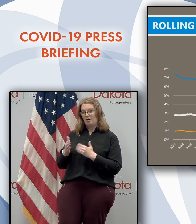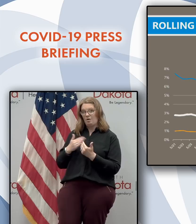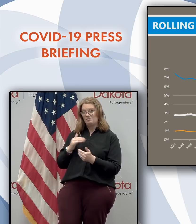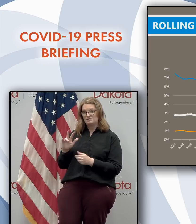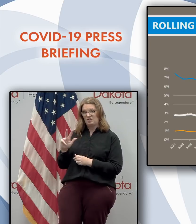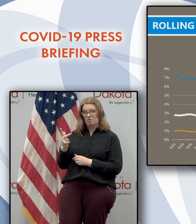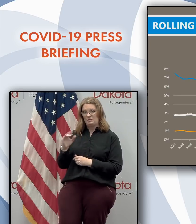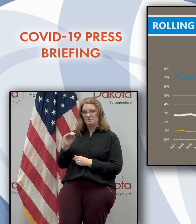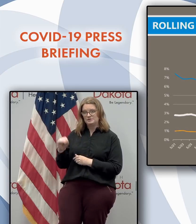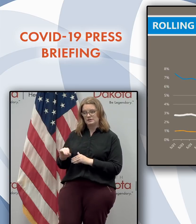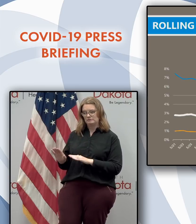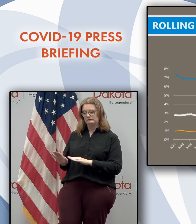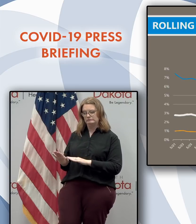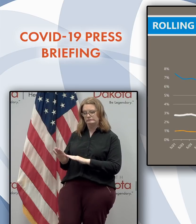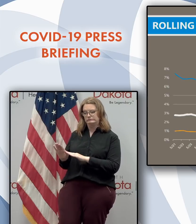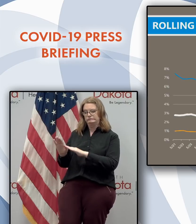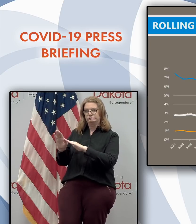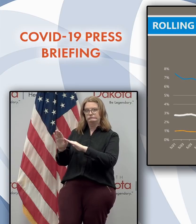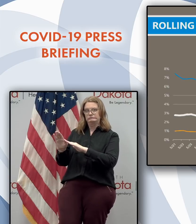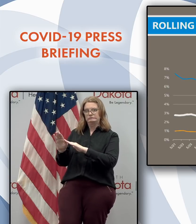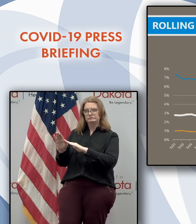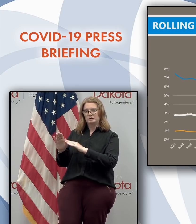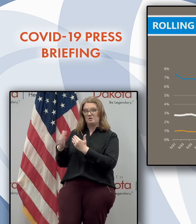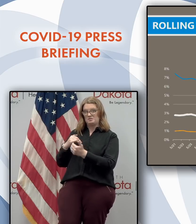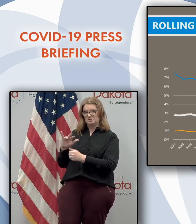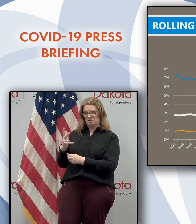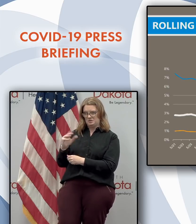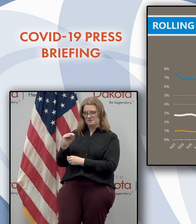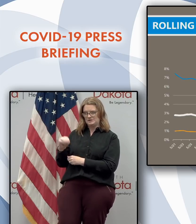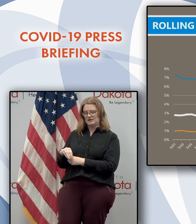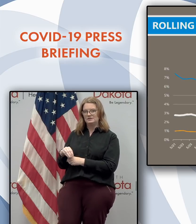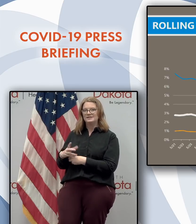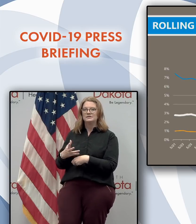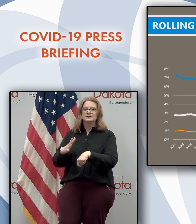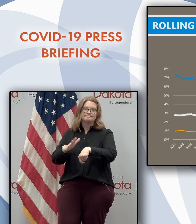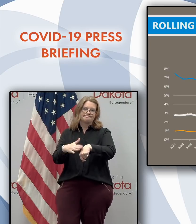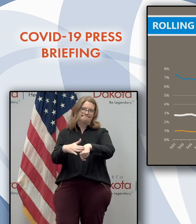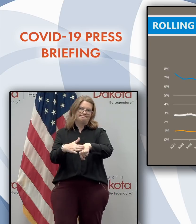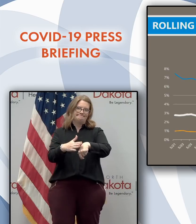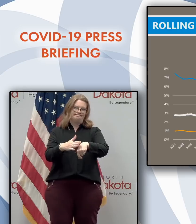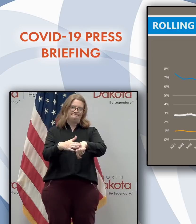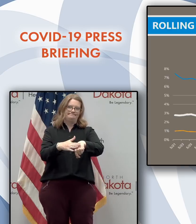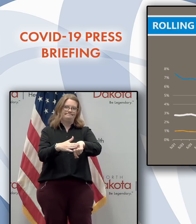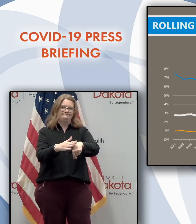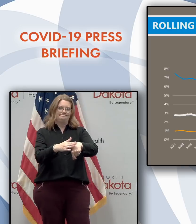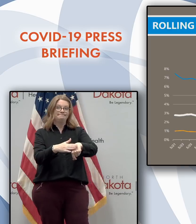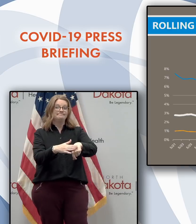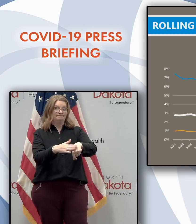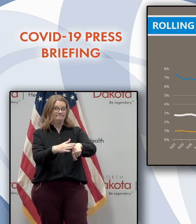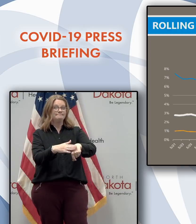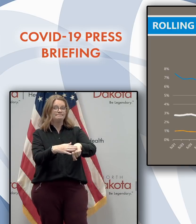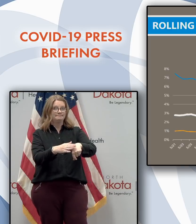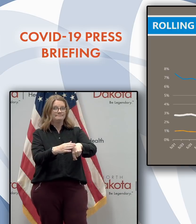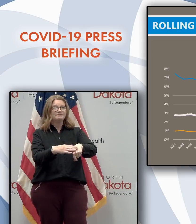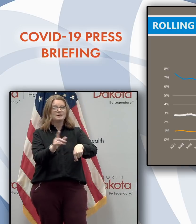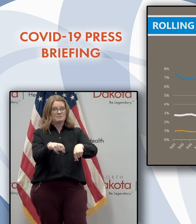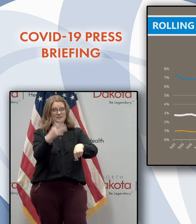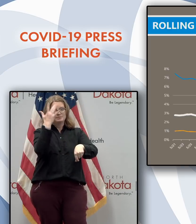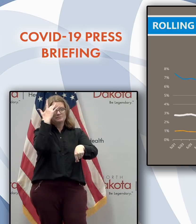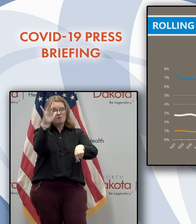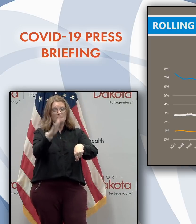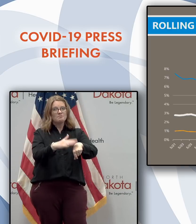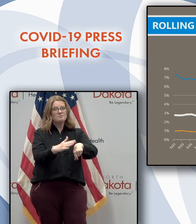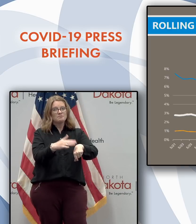3, which I've talked about. This is a early warning sign where we have to continue to make sure that we're being smart about being